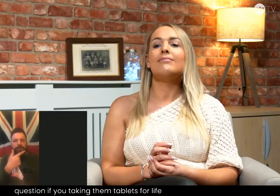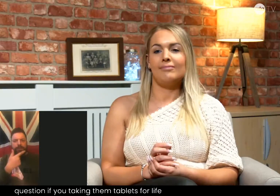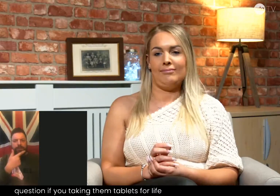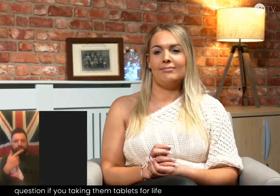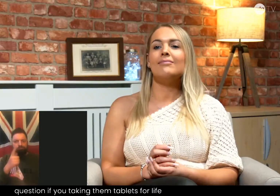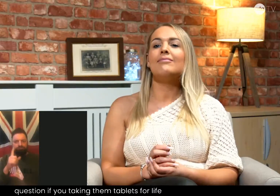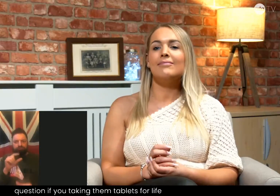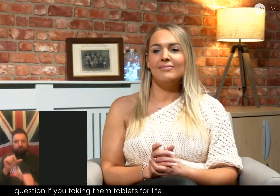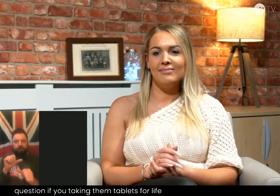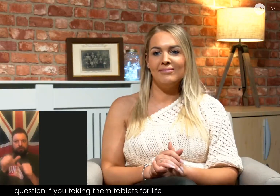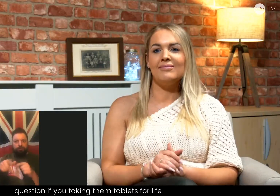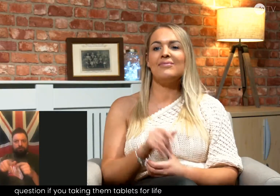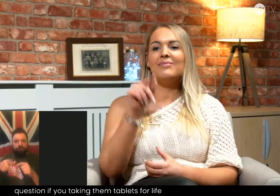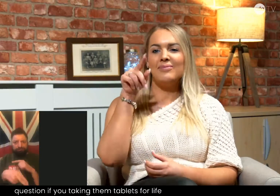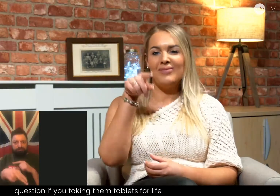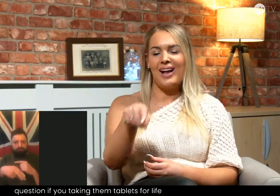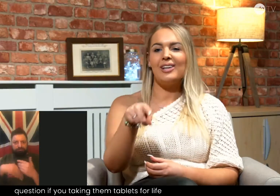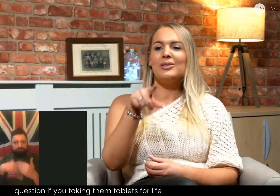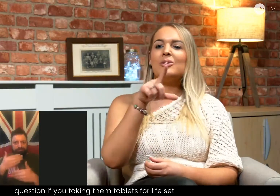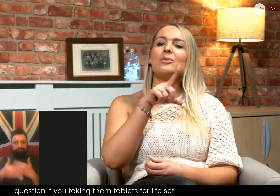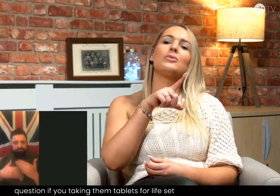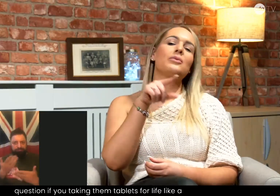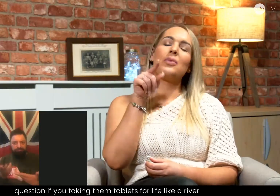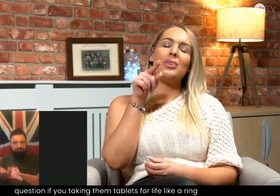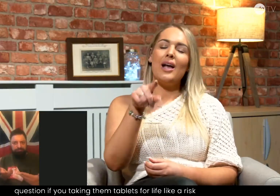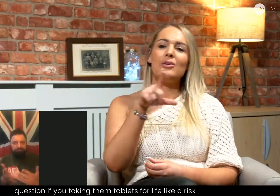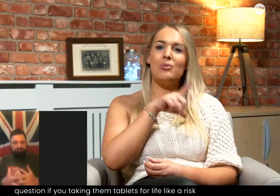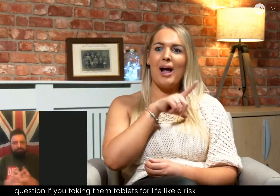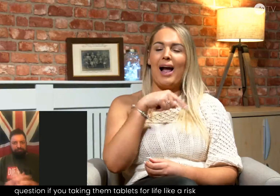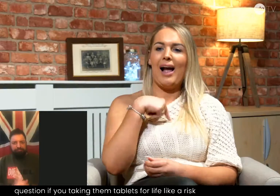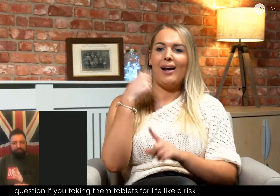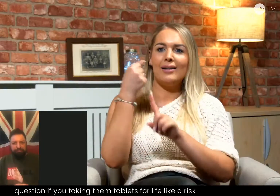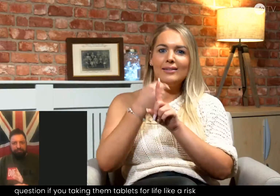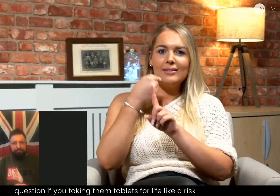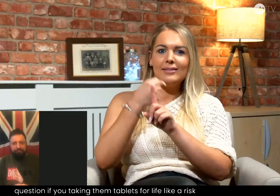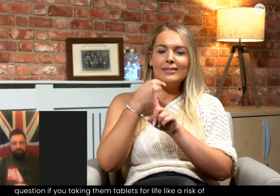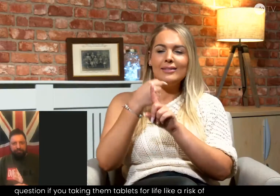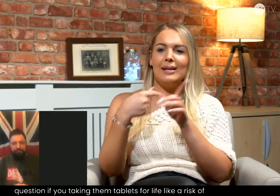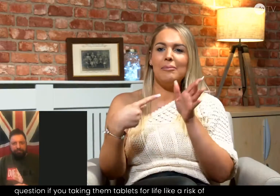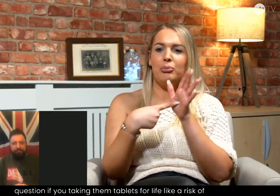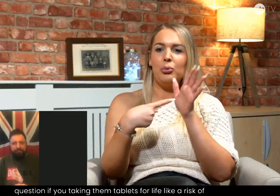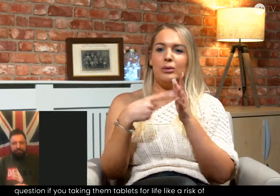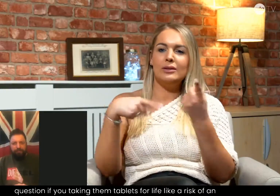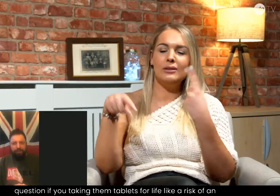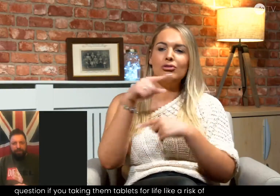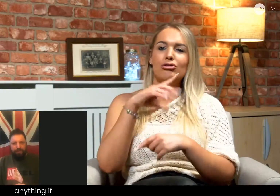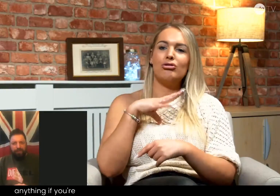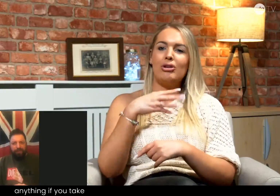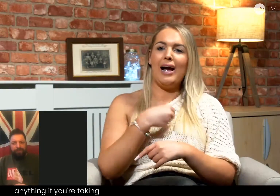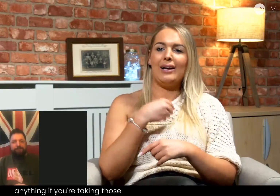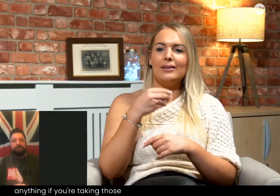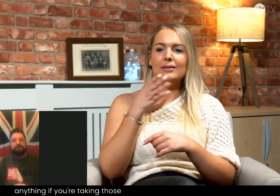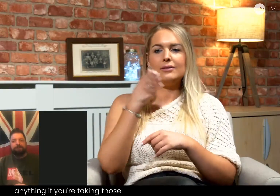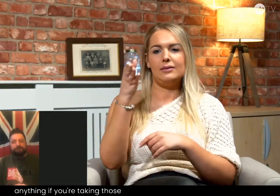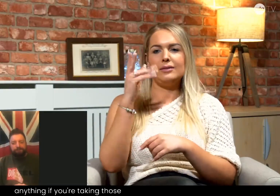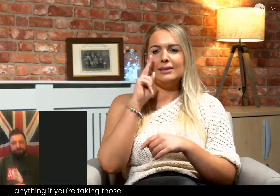is there like a risk of anything if you're taking those, of like to your liver and things like that?